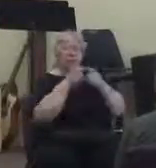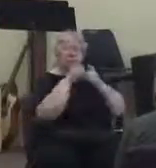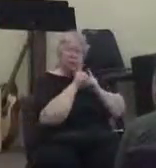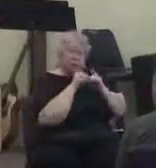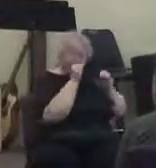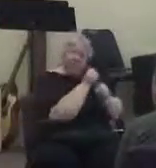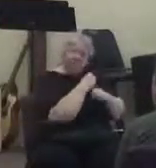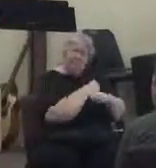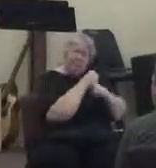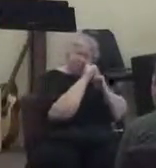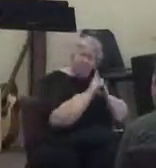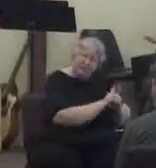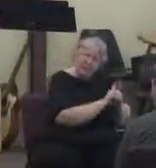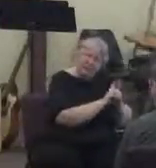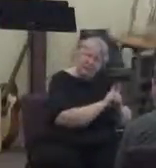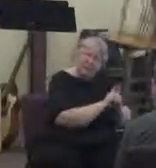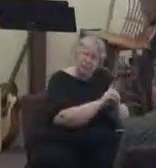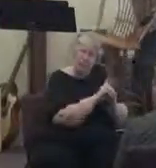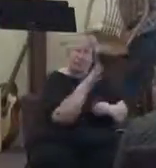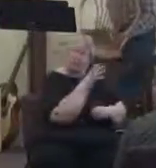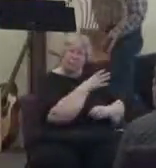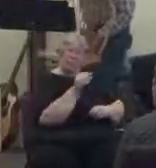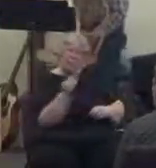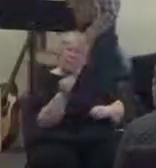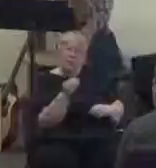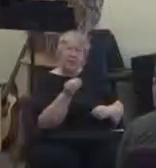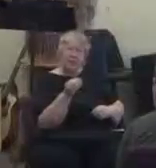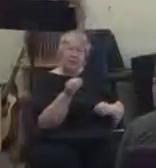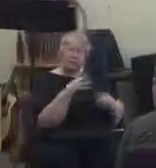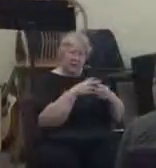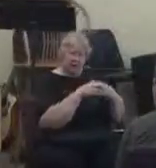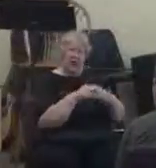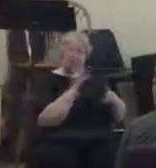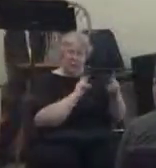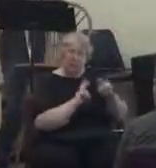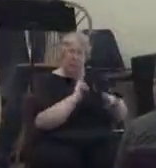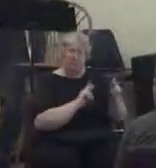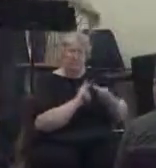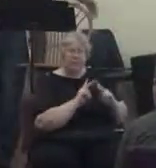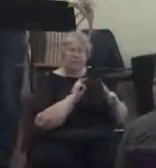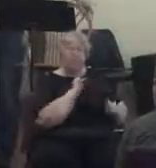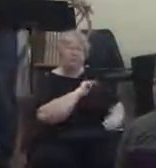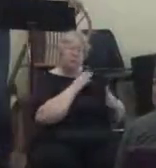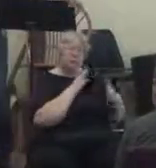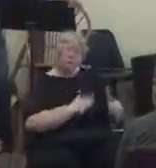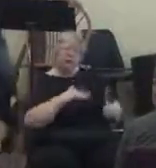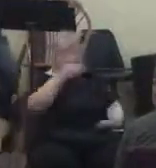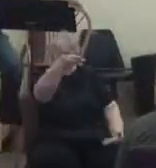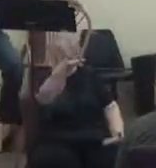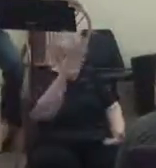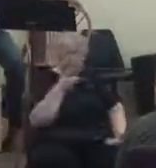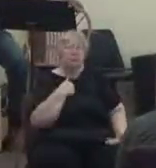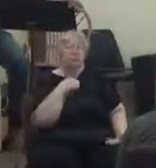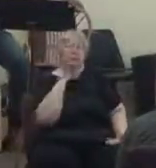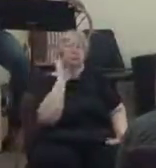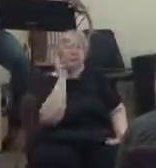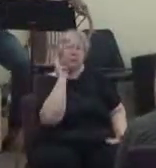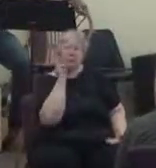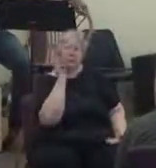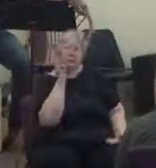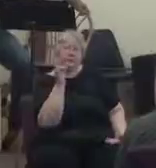disciples. And so there's a mission agency that's put this whole thing together, asked me to come and speak. And what they've done is